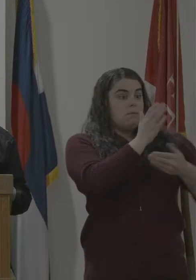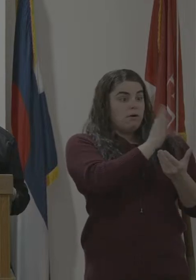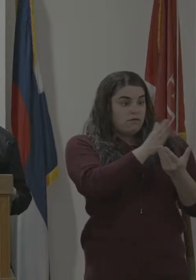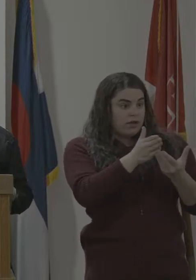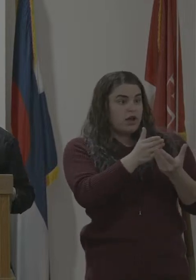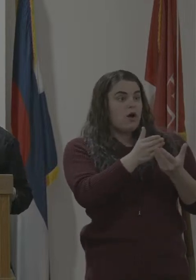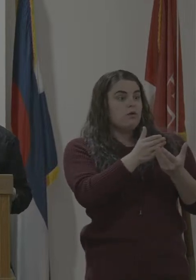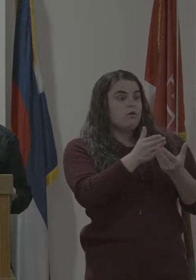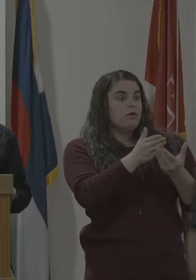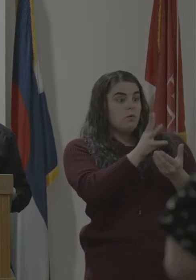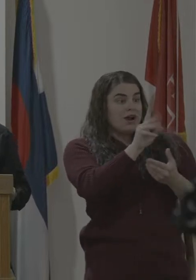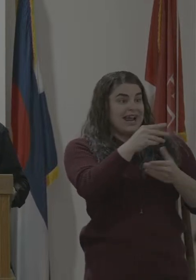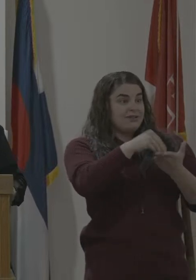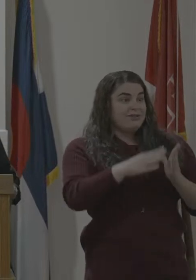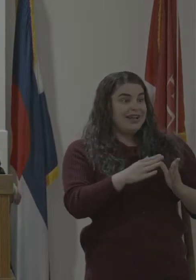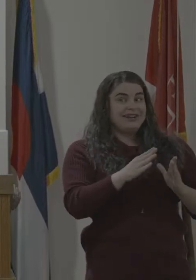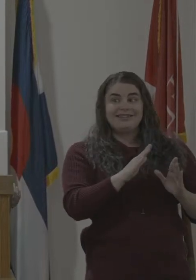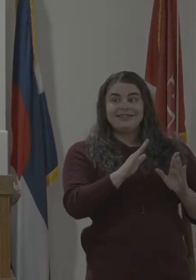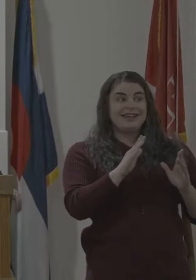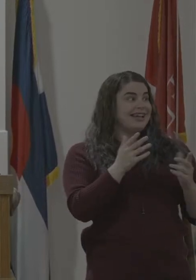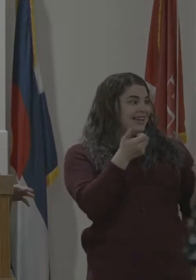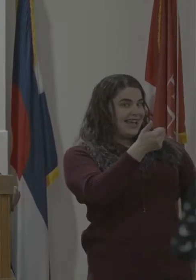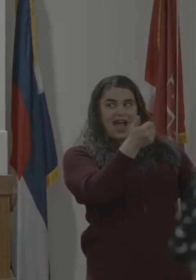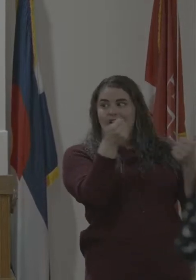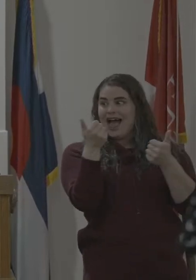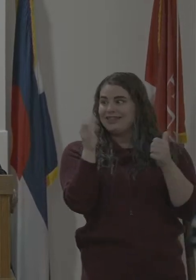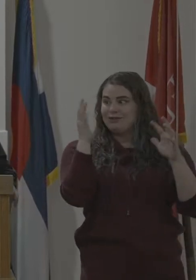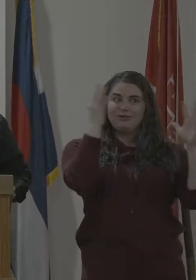are. Yeah, there you are.